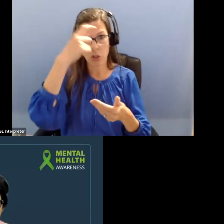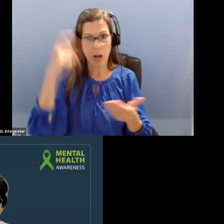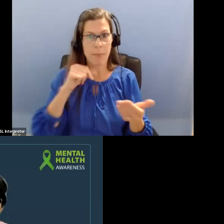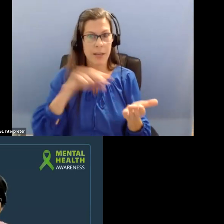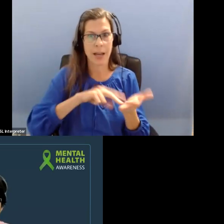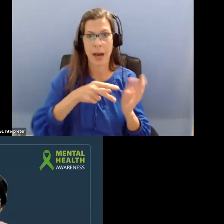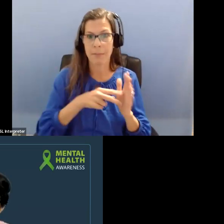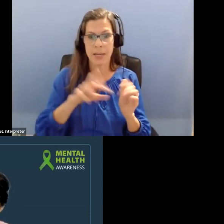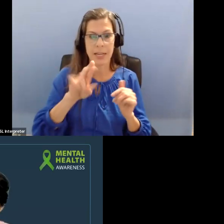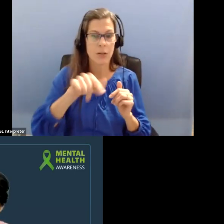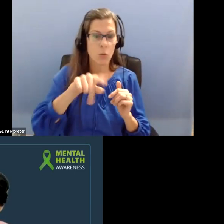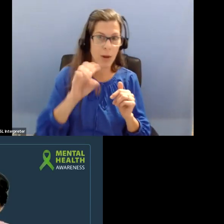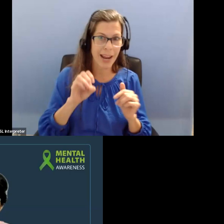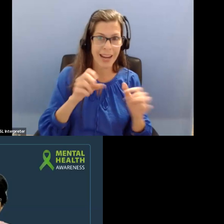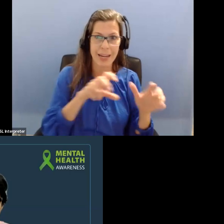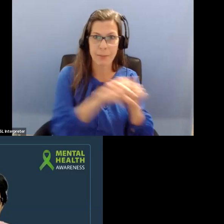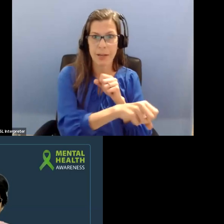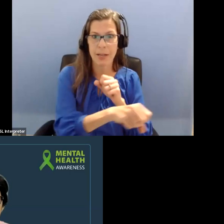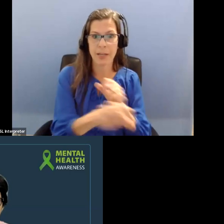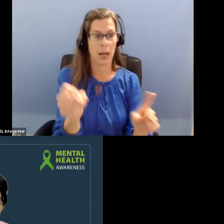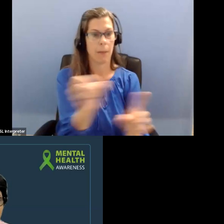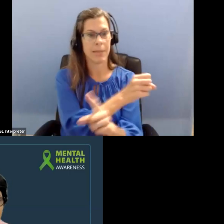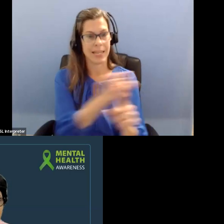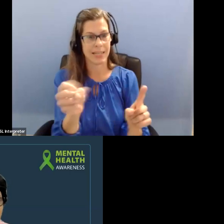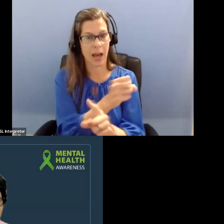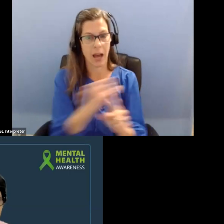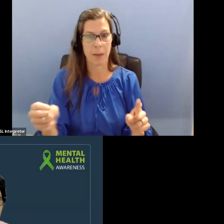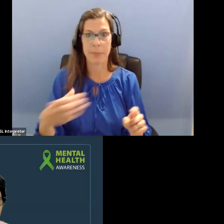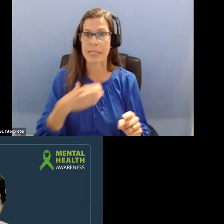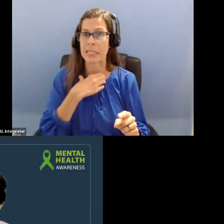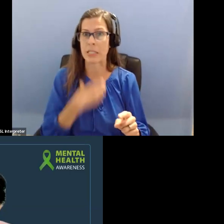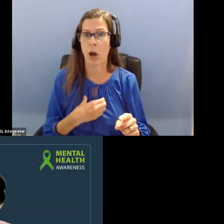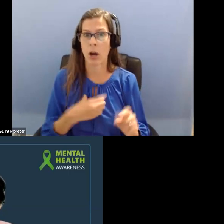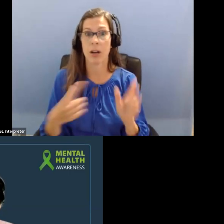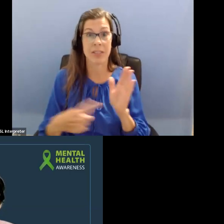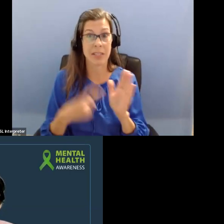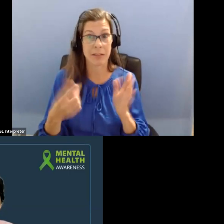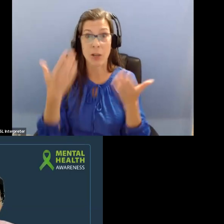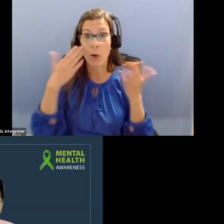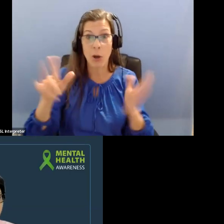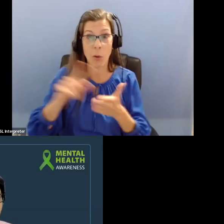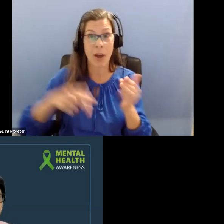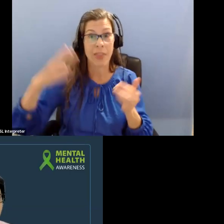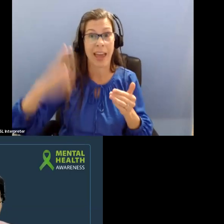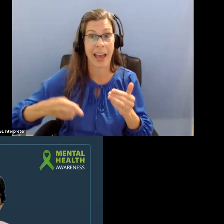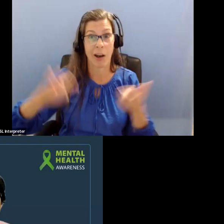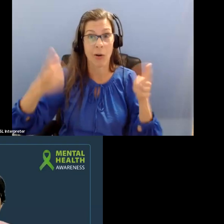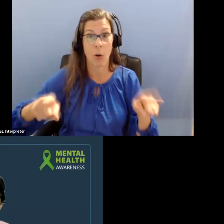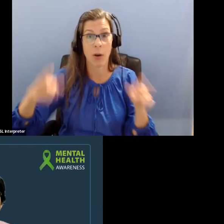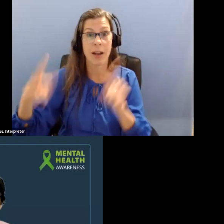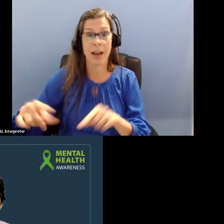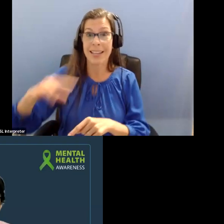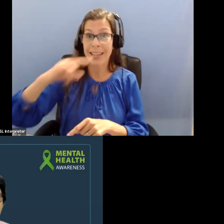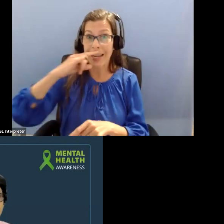and starved. Sometimes when you don't know what the hell is going on as a kid, like your parents are, sometimes we watch shows